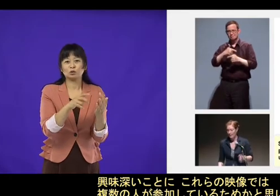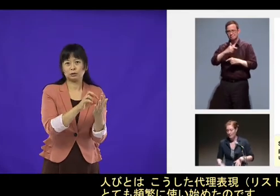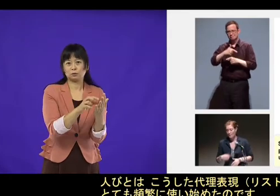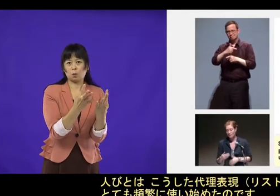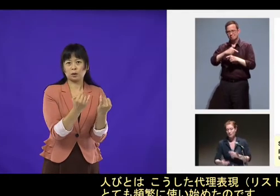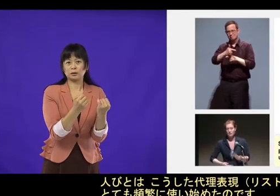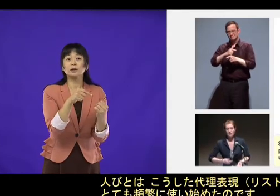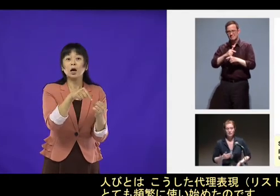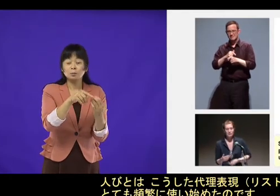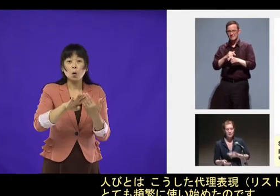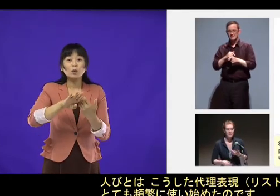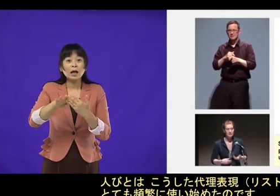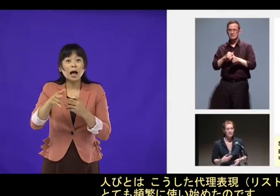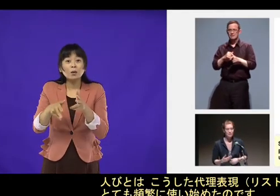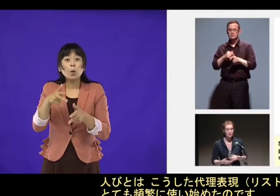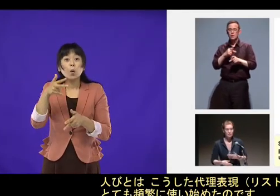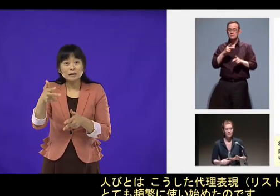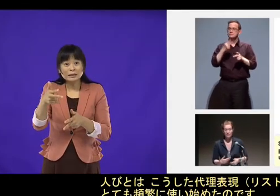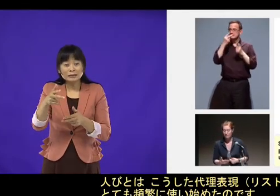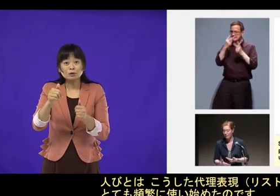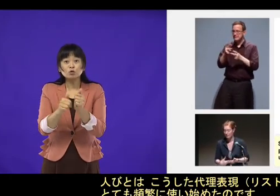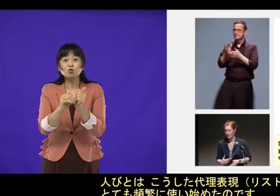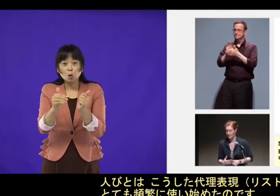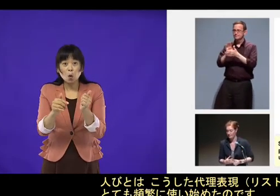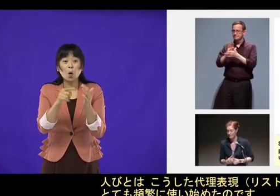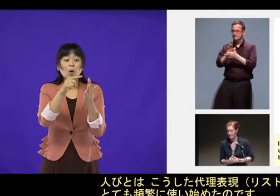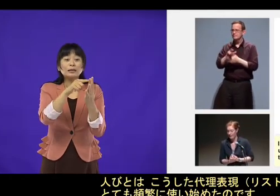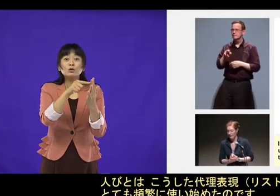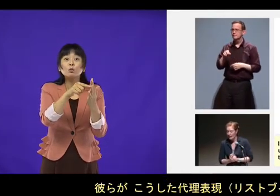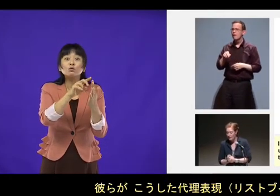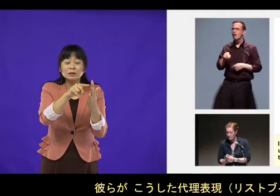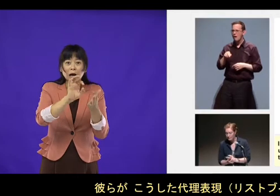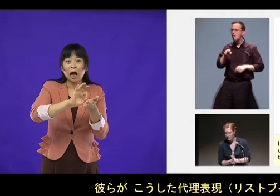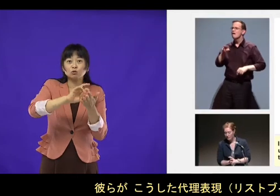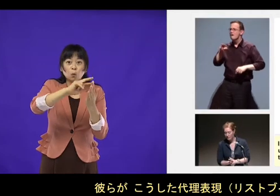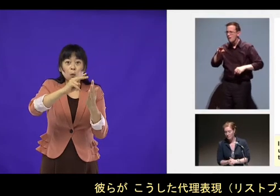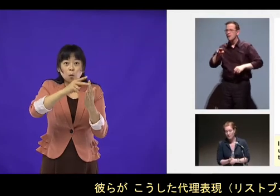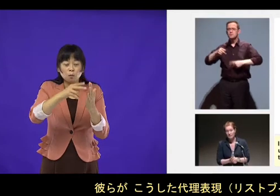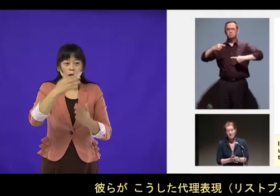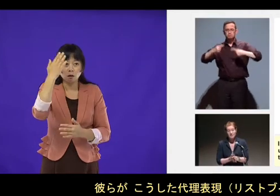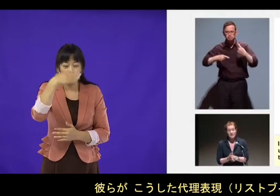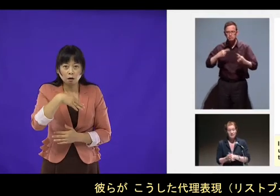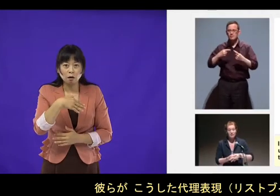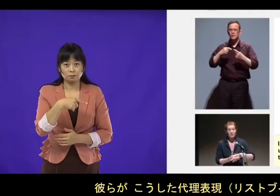participants, people started to use these list boys quite frequently. And I was very